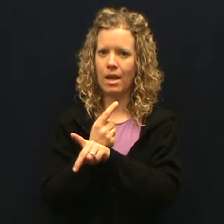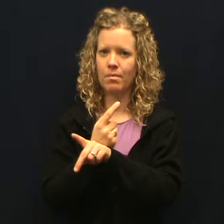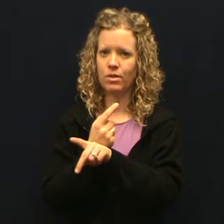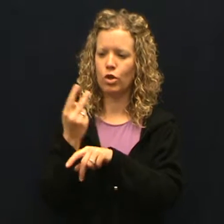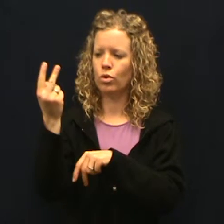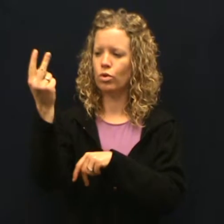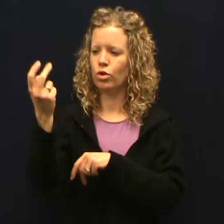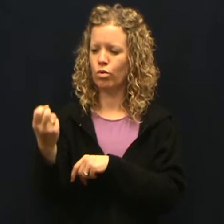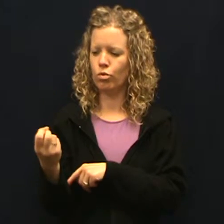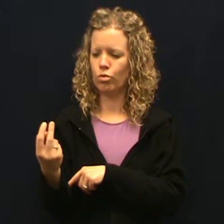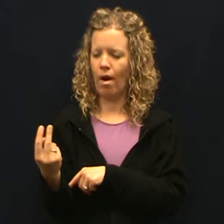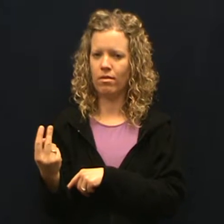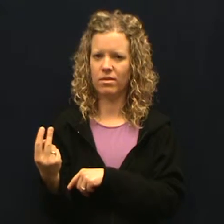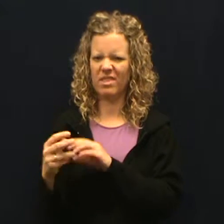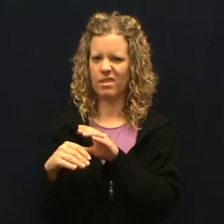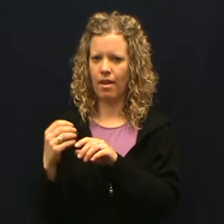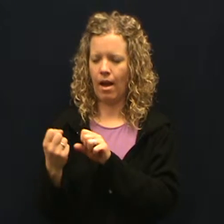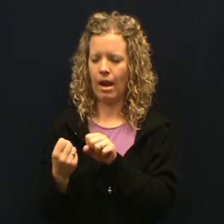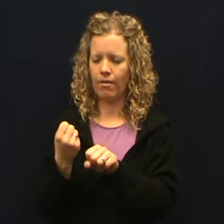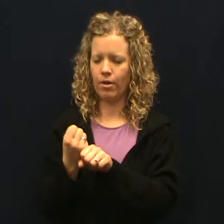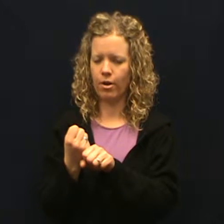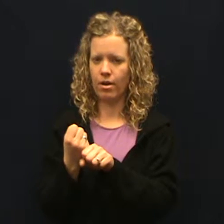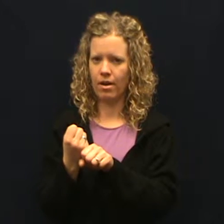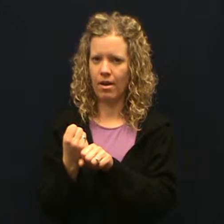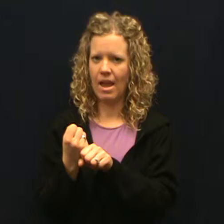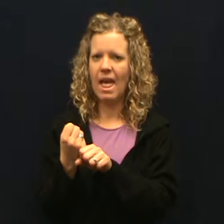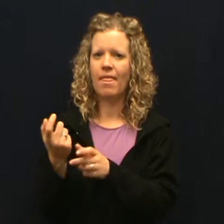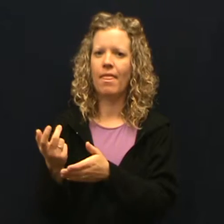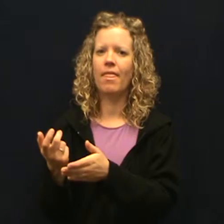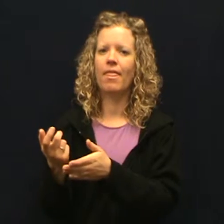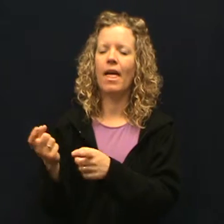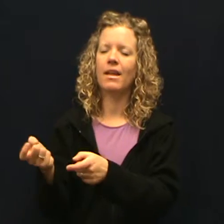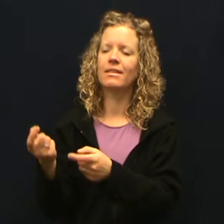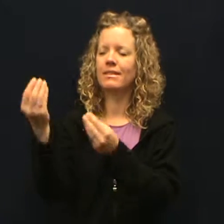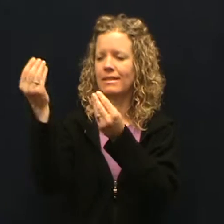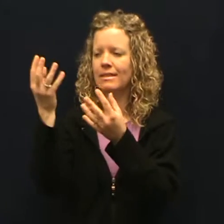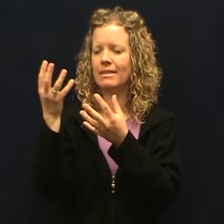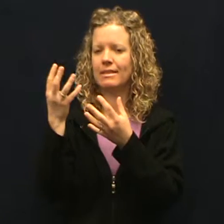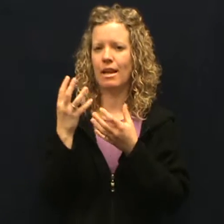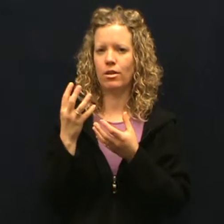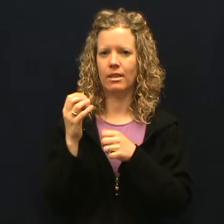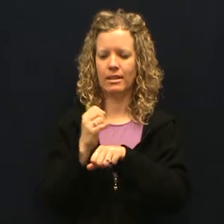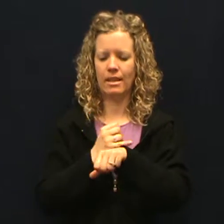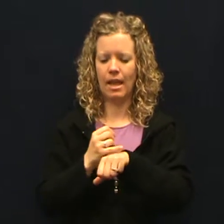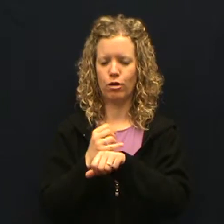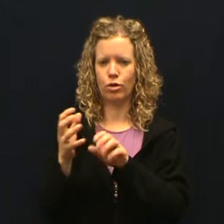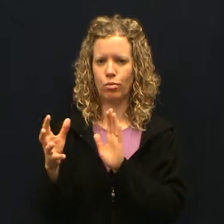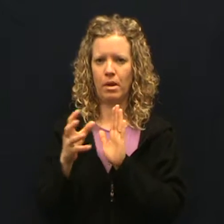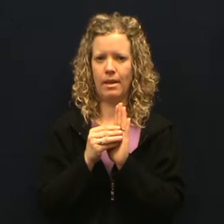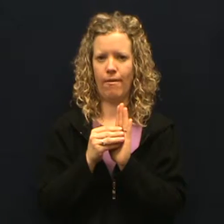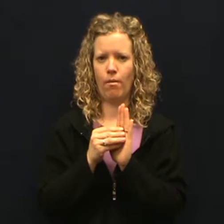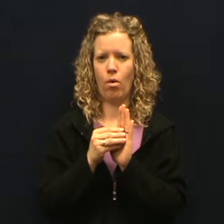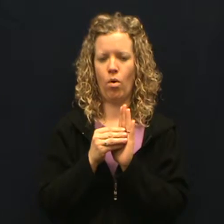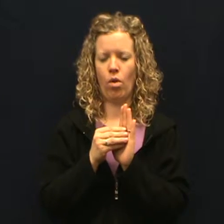year, to determine what the interest receivable is for that 2 months, which